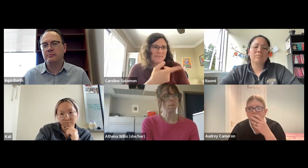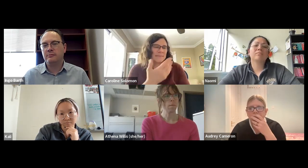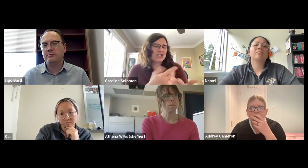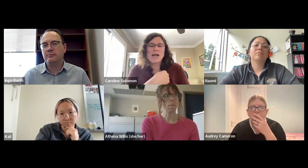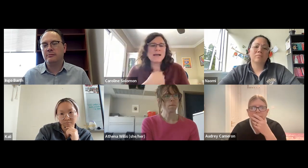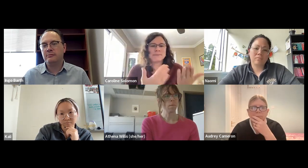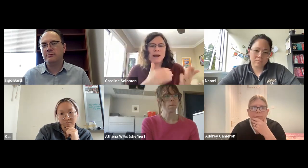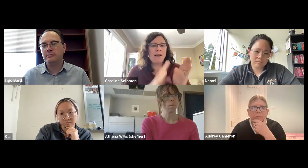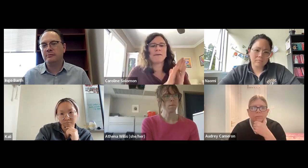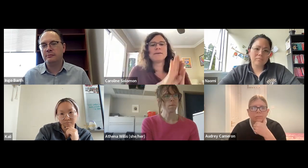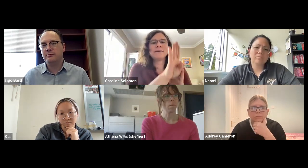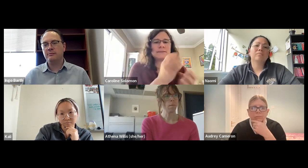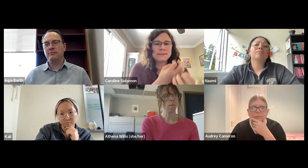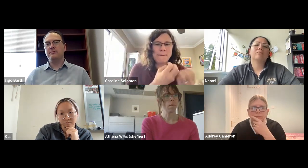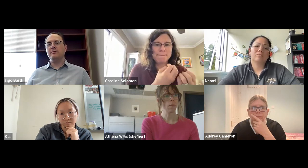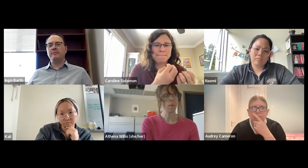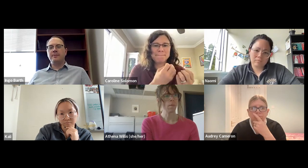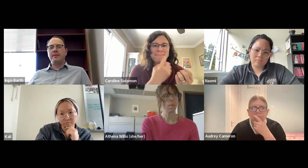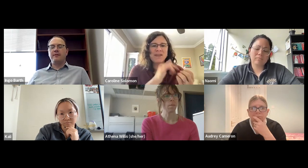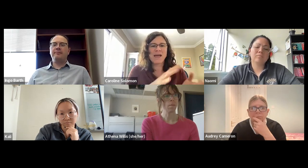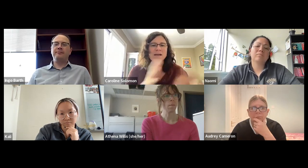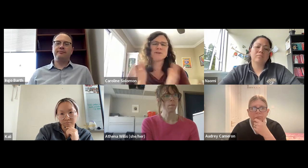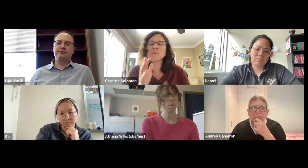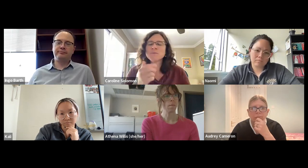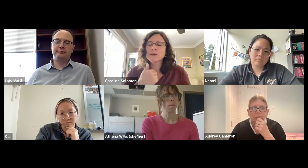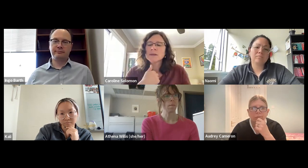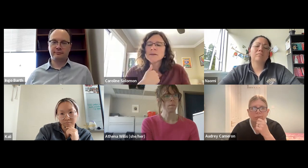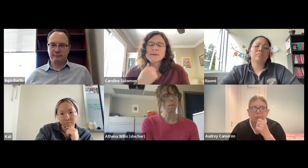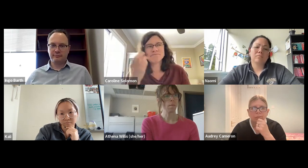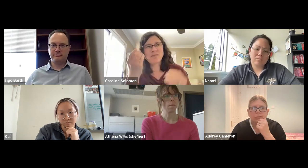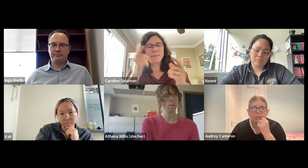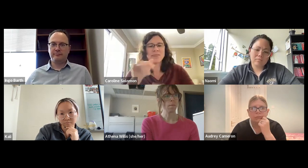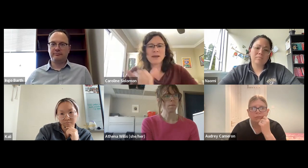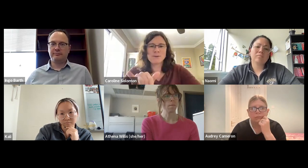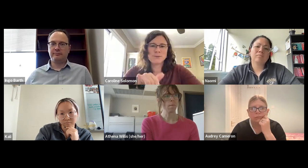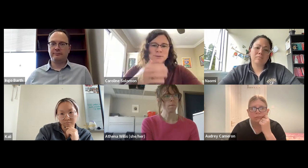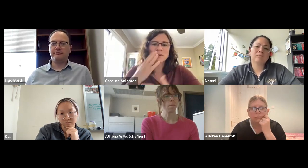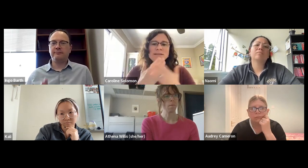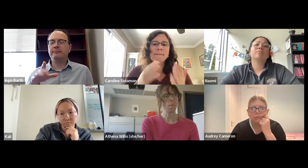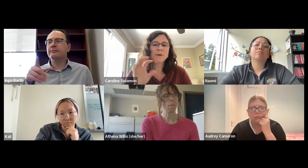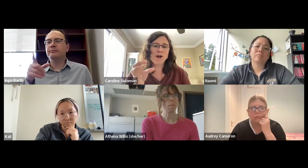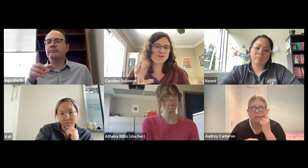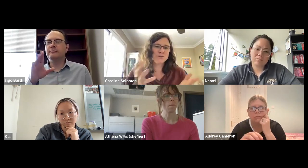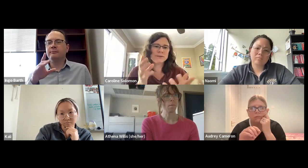might be the only thing that they use because they're still developing their STEM vocabulary and their base of sign users who use